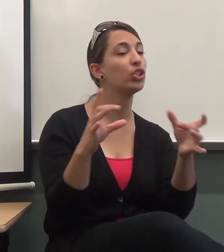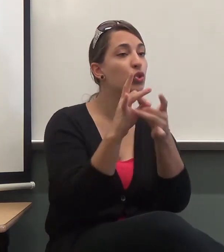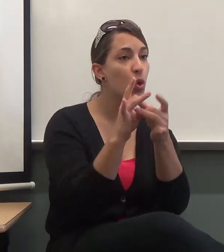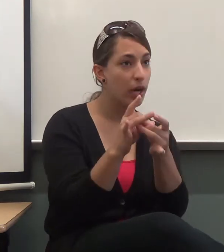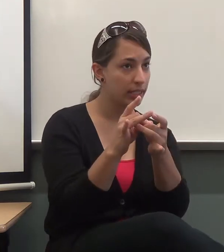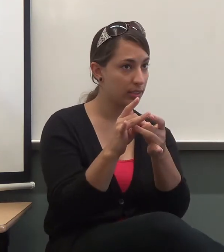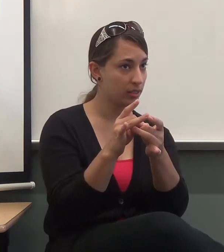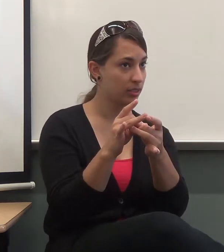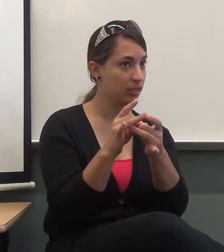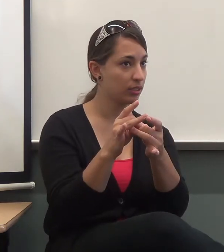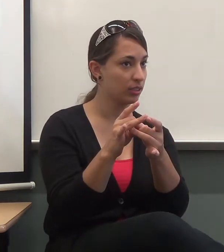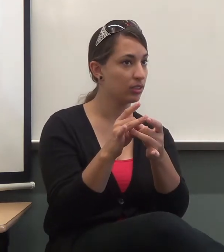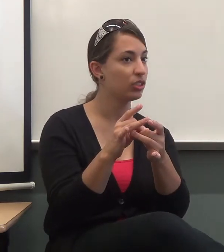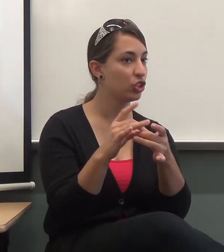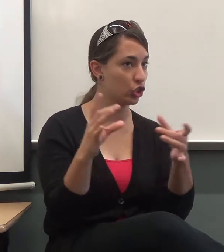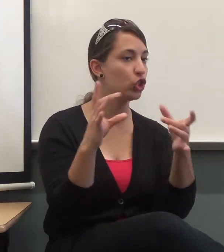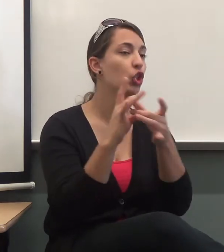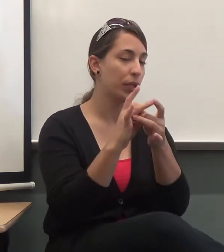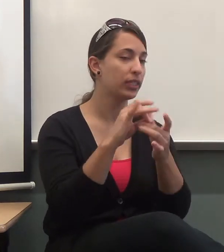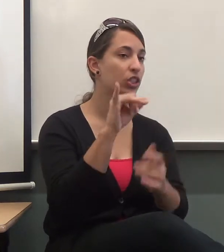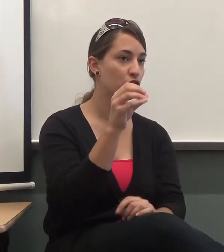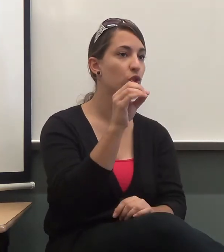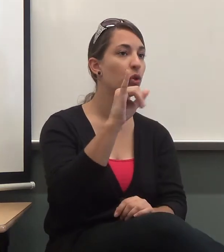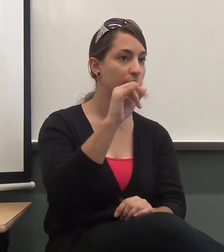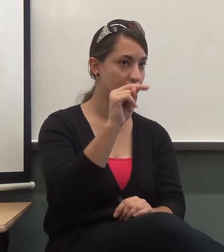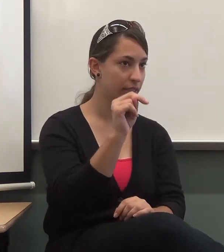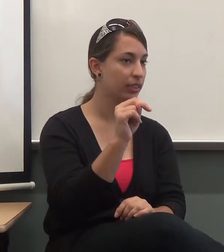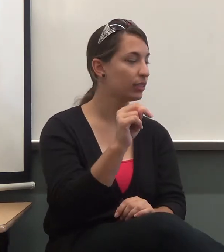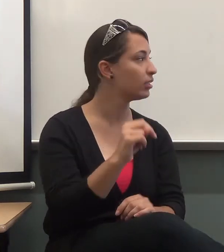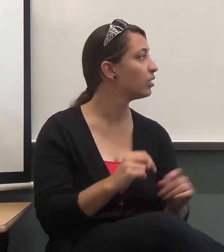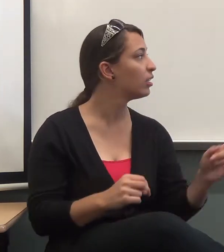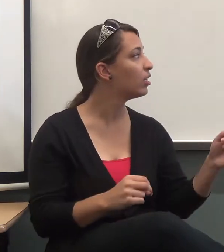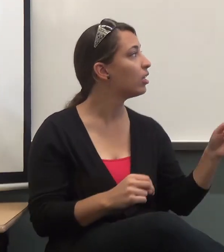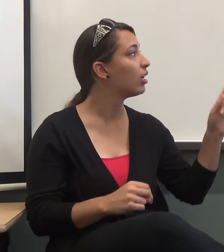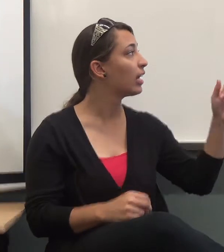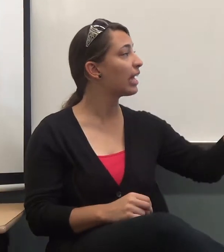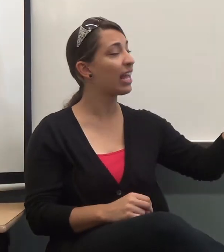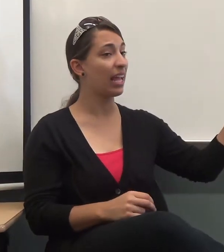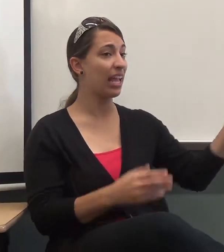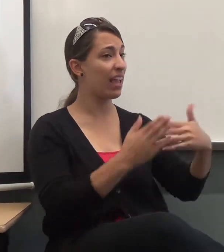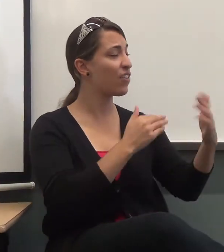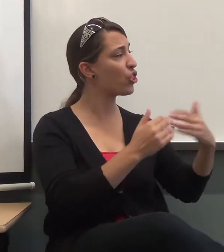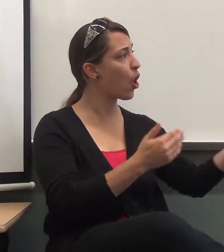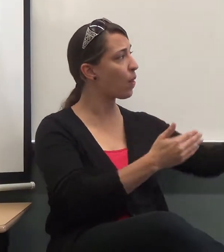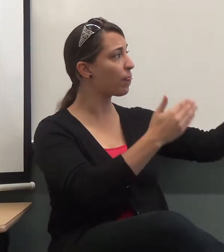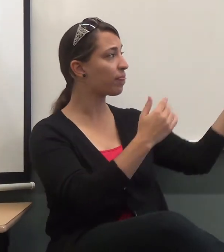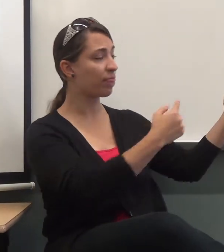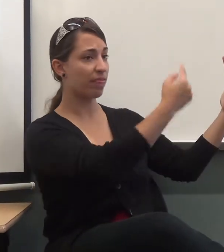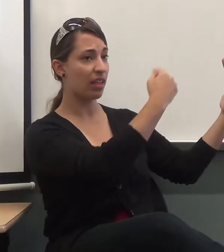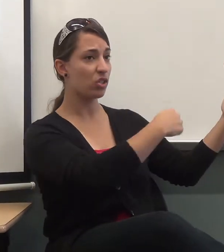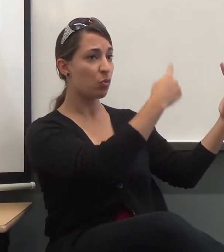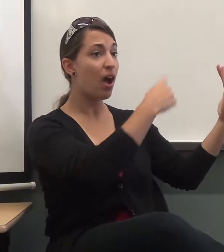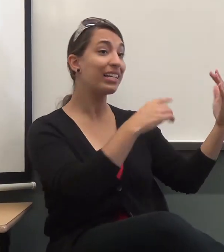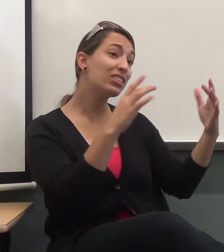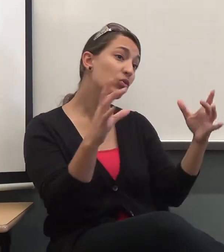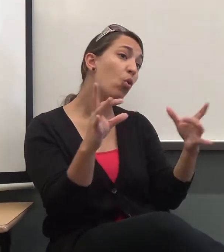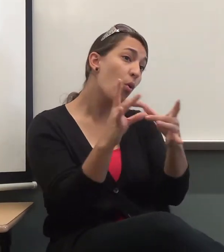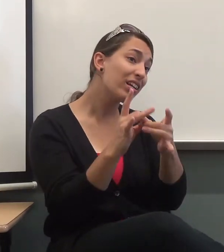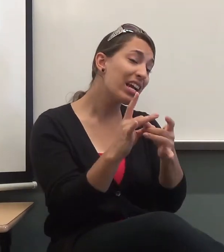Okay? Where in some senses, even though this is coordinating it, it's making one less than the other. Does that, you